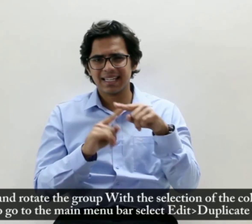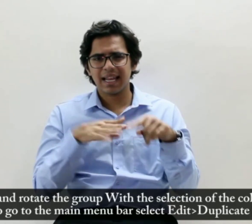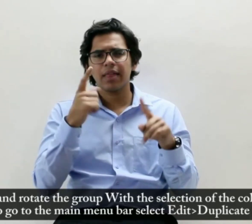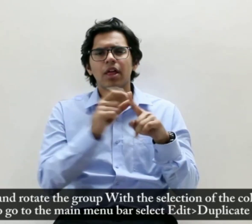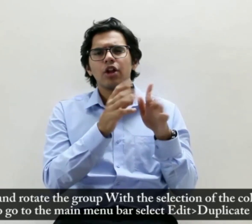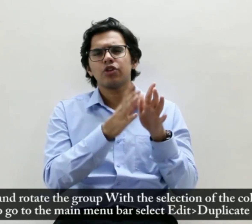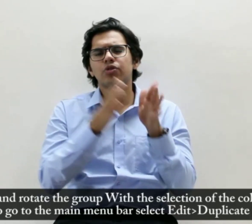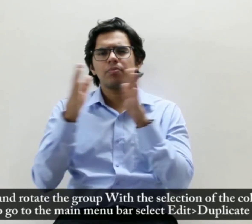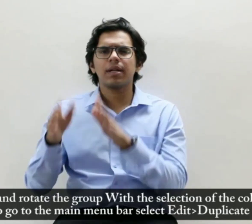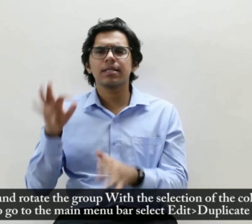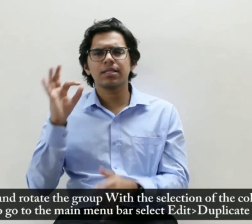Special.